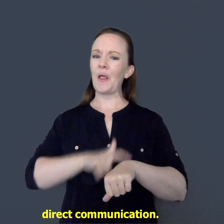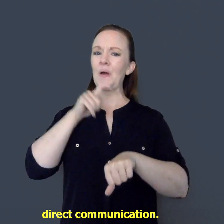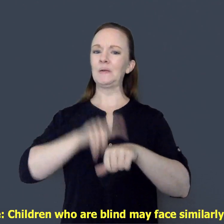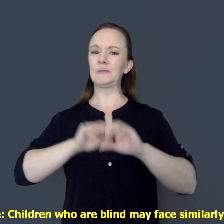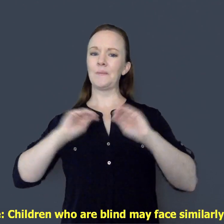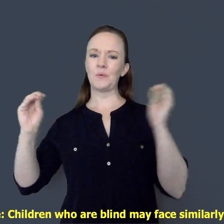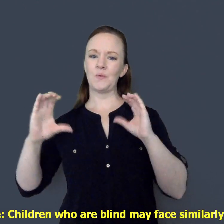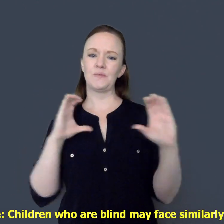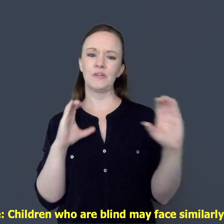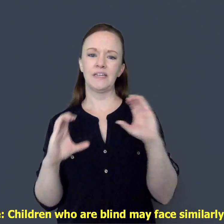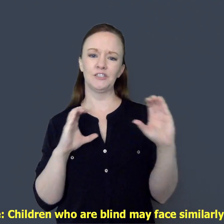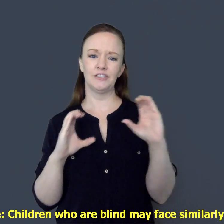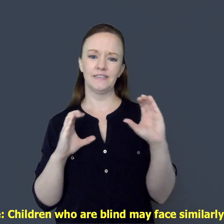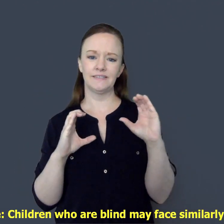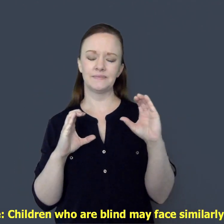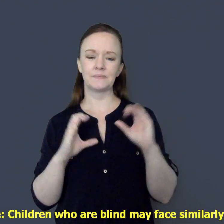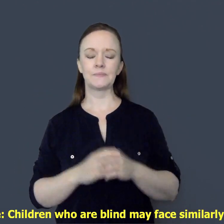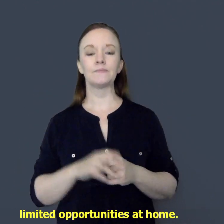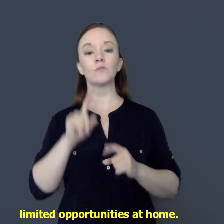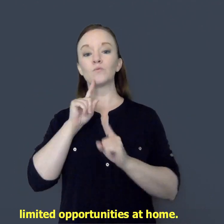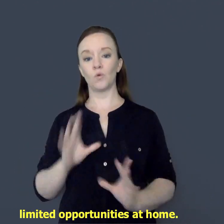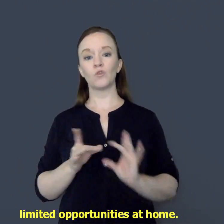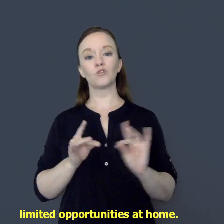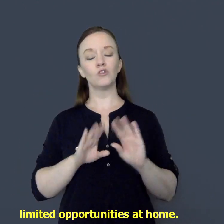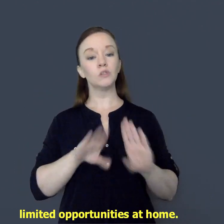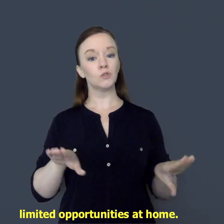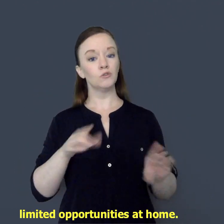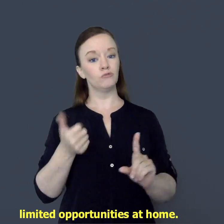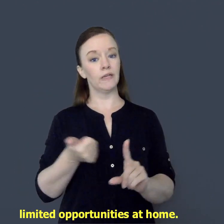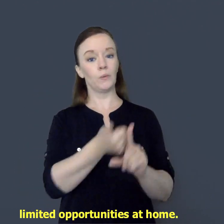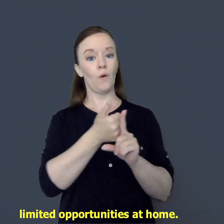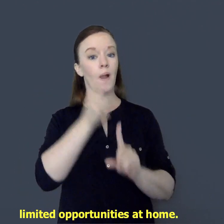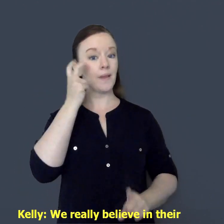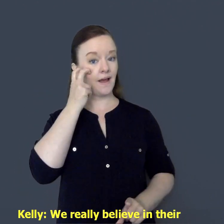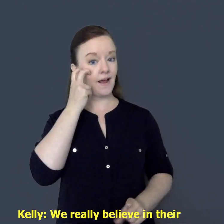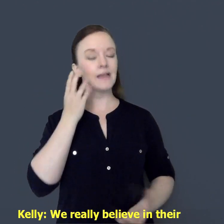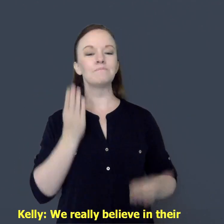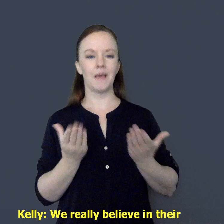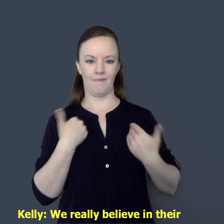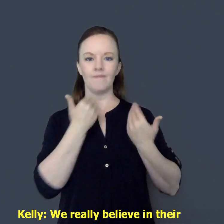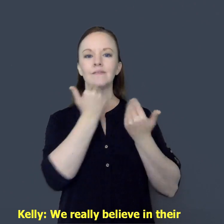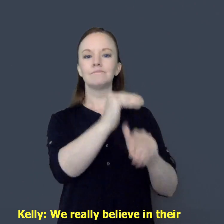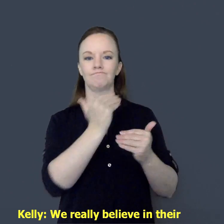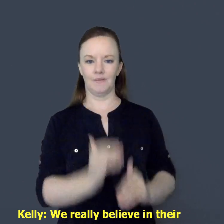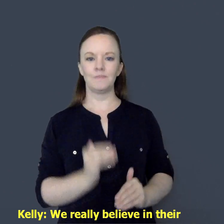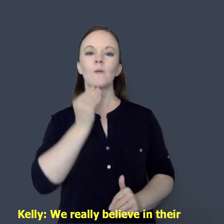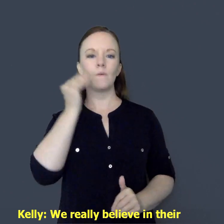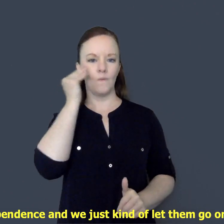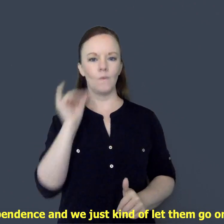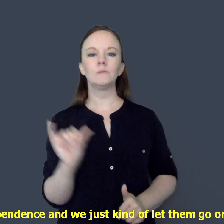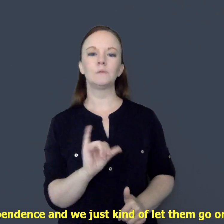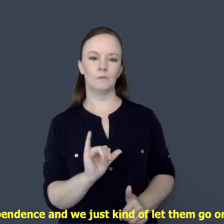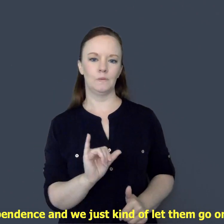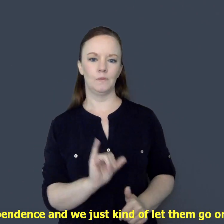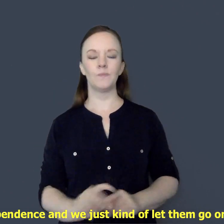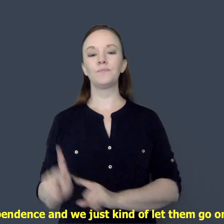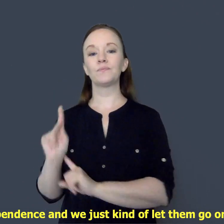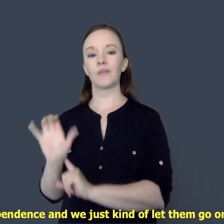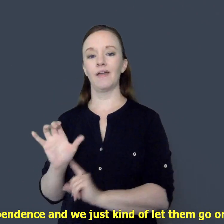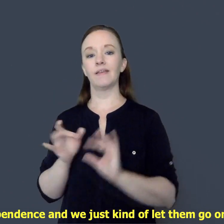Children who are blind may face similarly limited opportunities at home. We really believe in their independence, and we just kind of let them